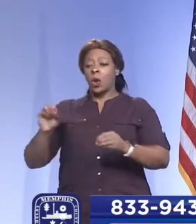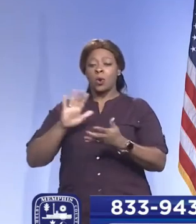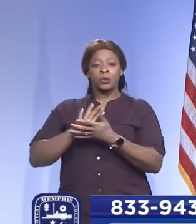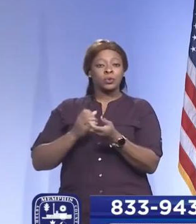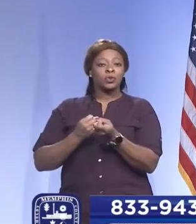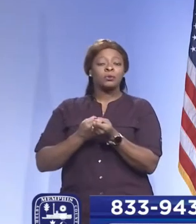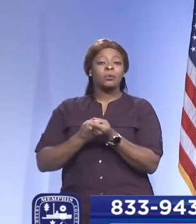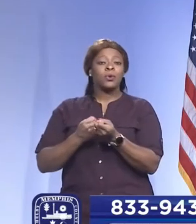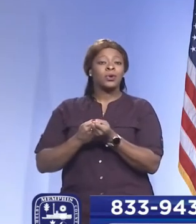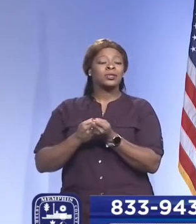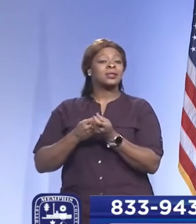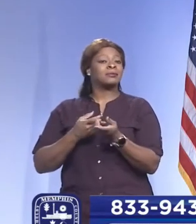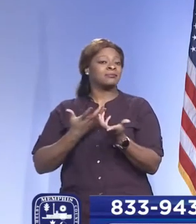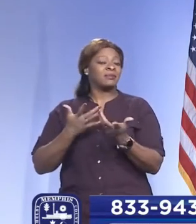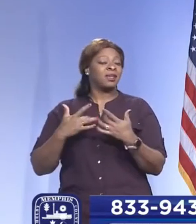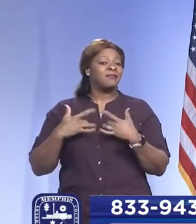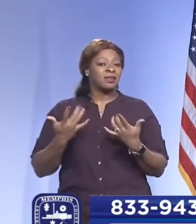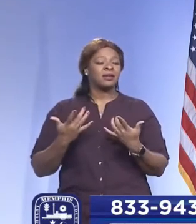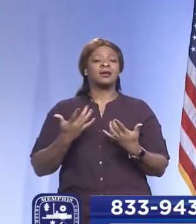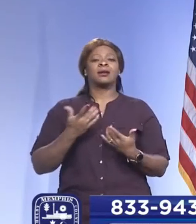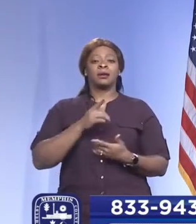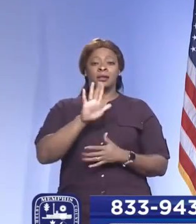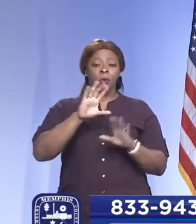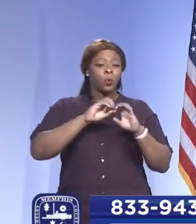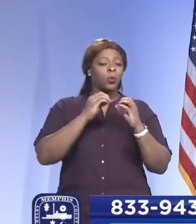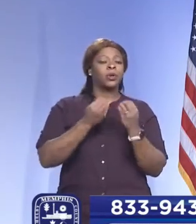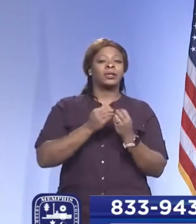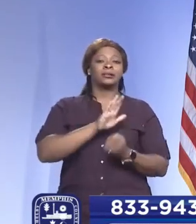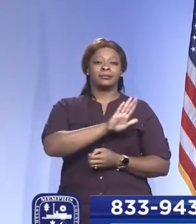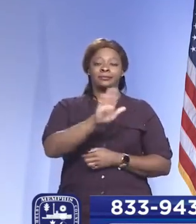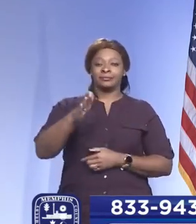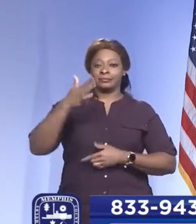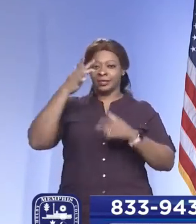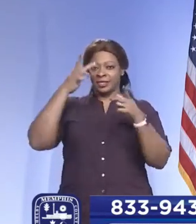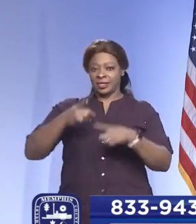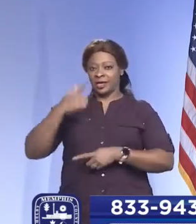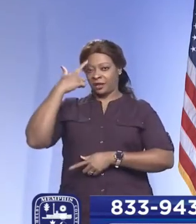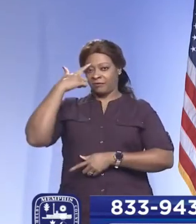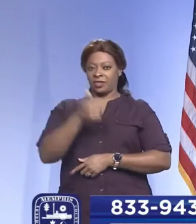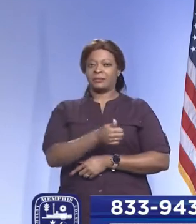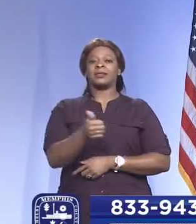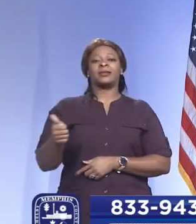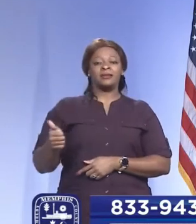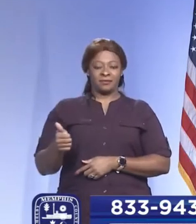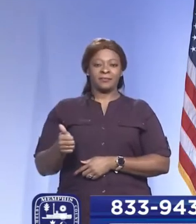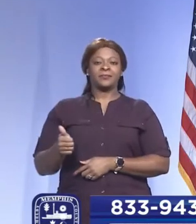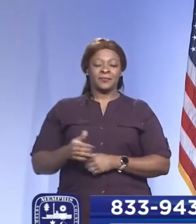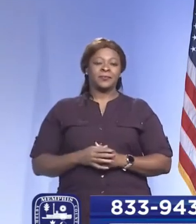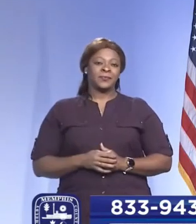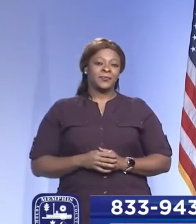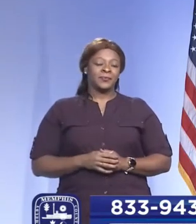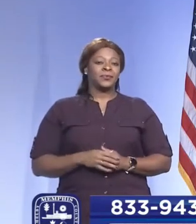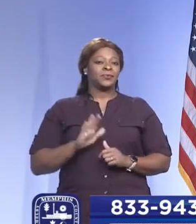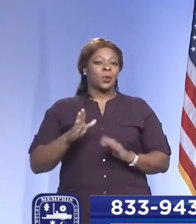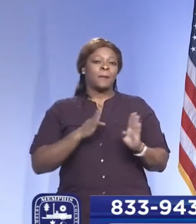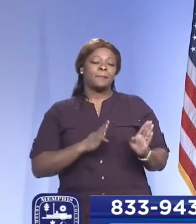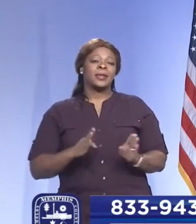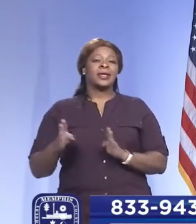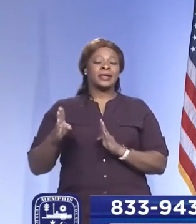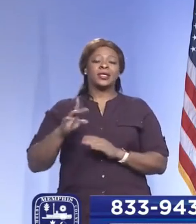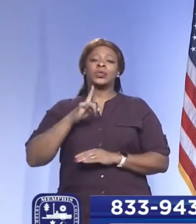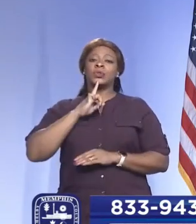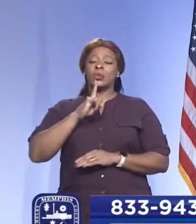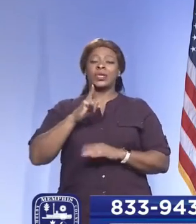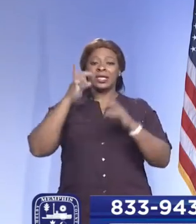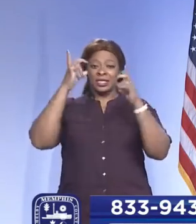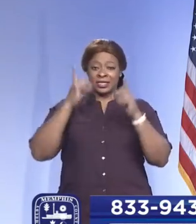supported sponsors and organizations would have to make in terms of playing. Certainly it's a